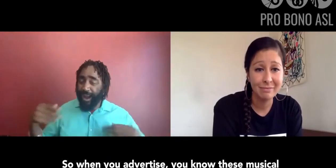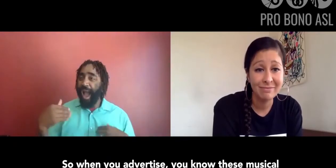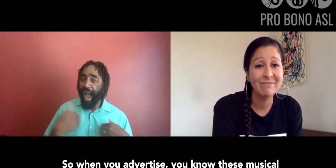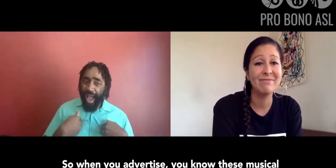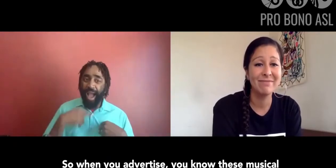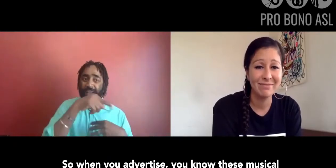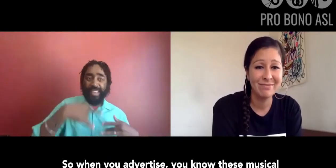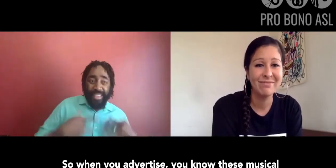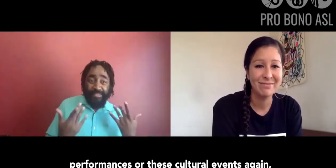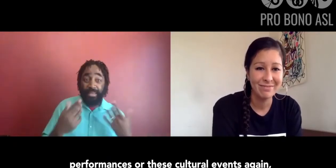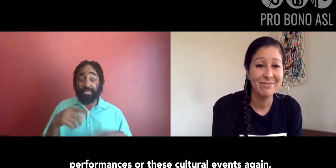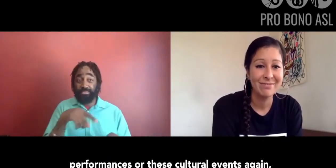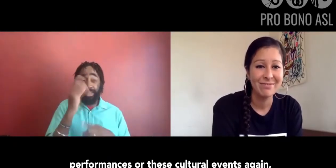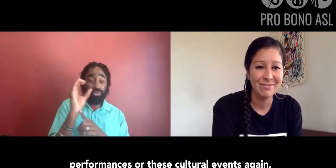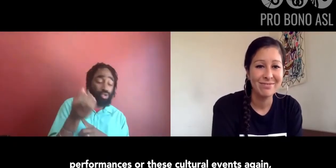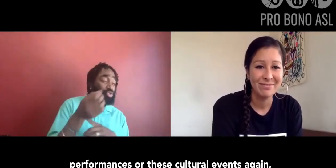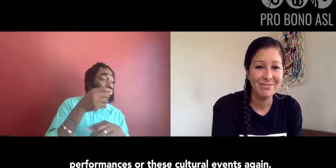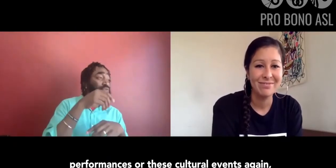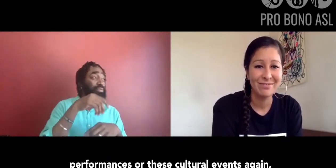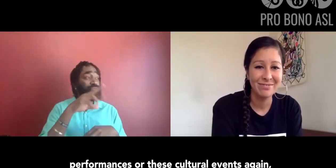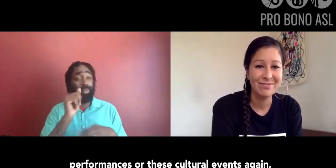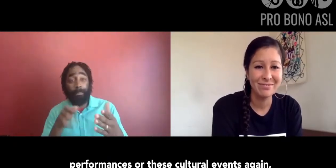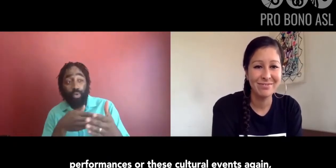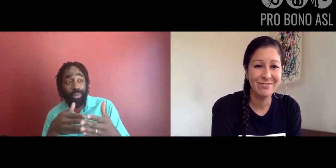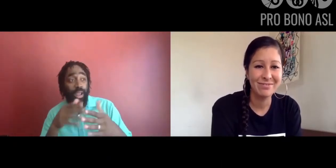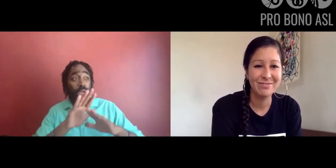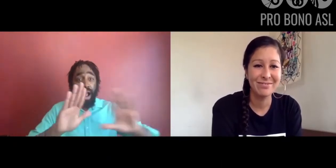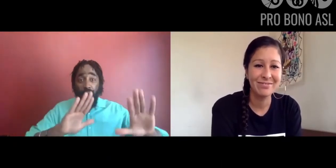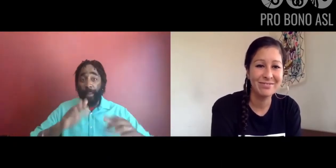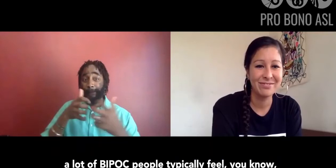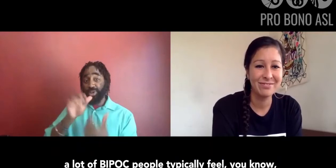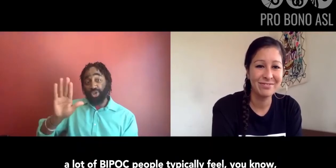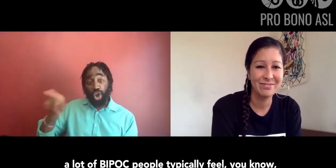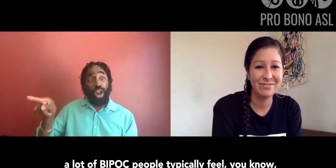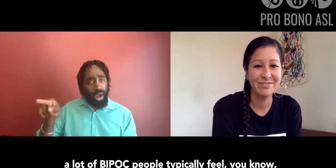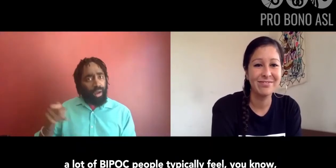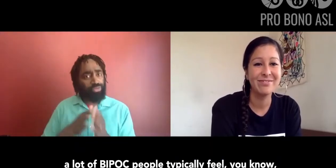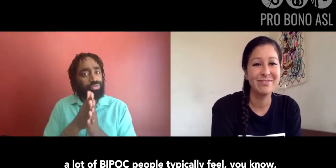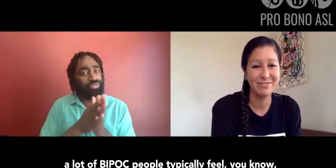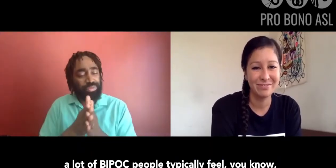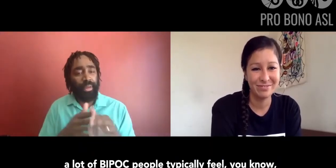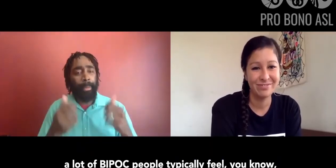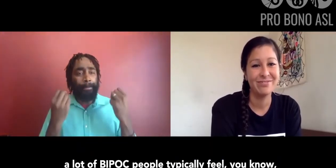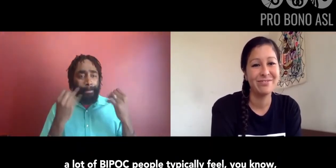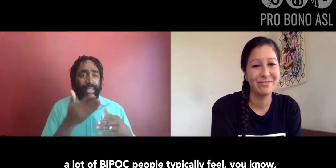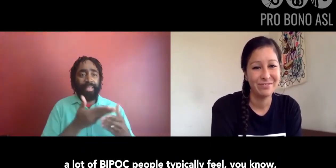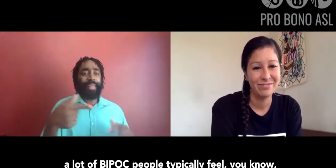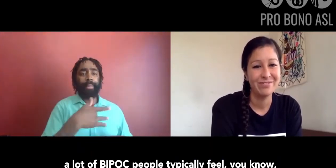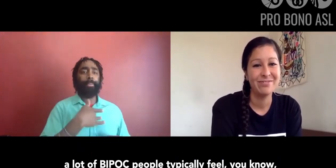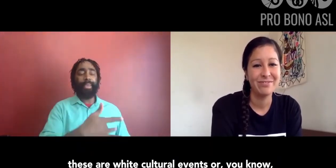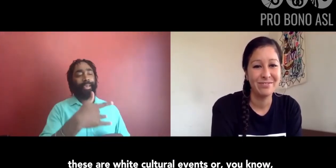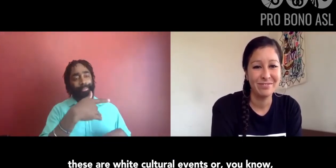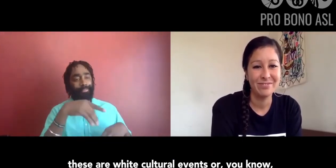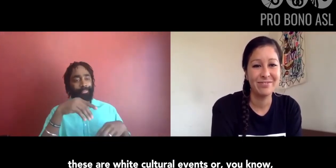advertise, these musical performances or these cultural events, again, a lot of BIPOC people typically